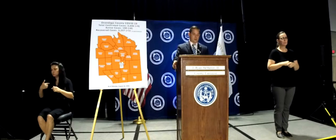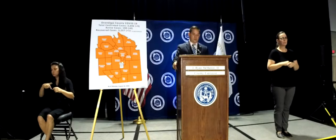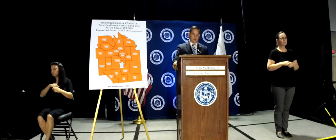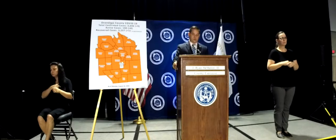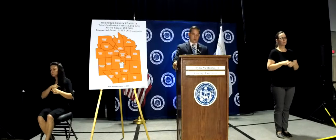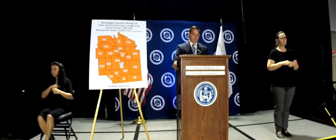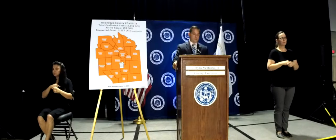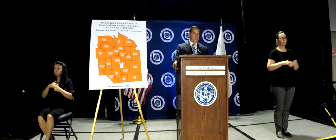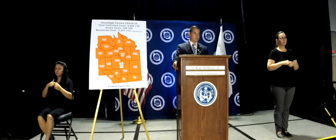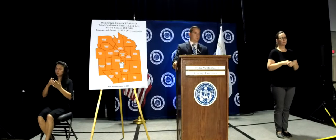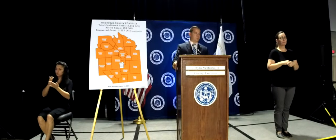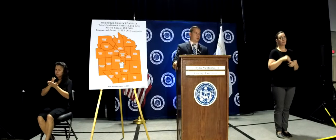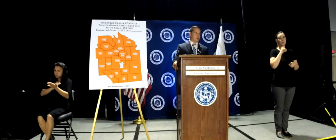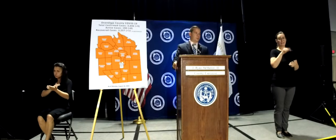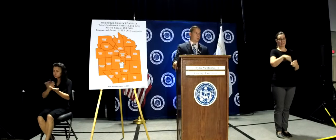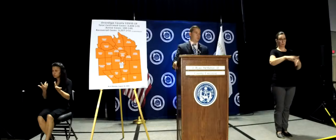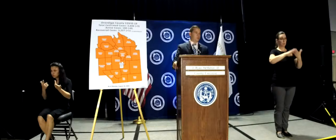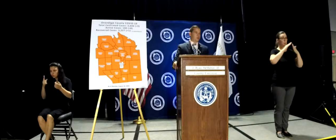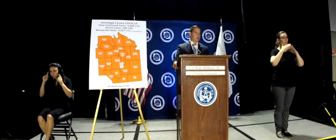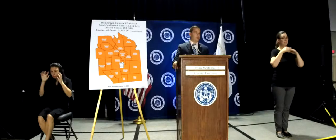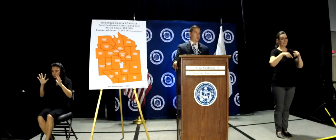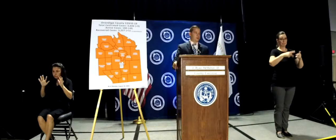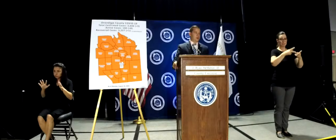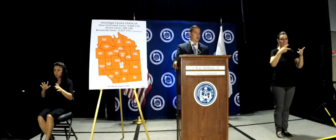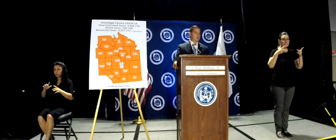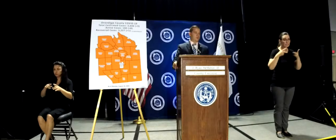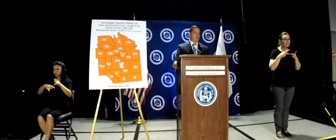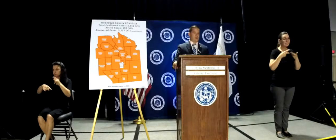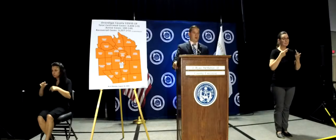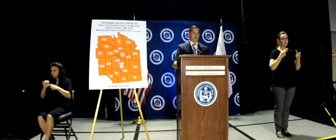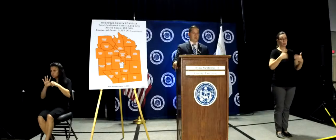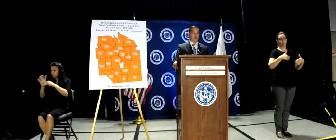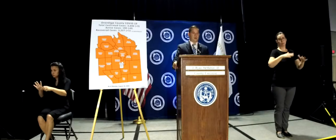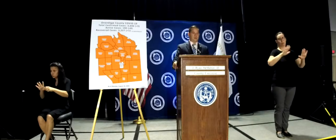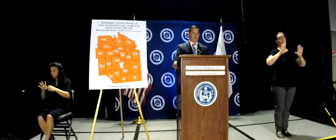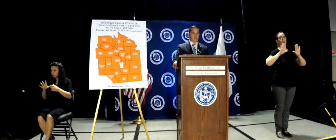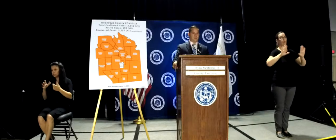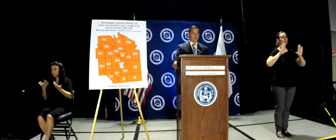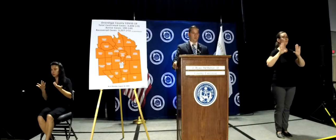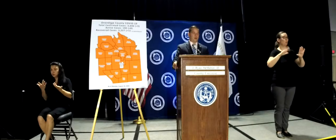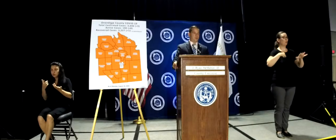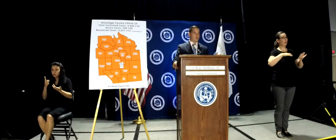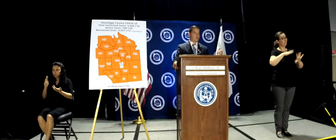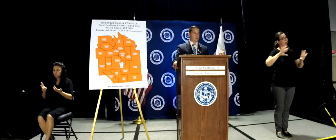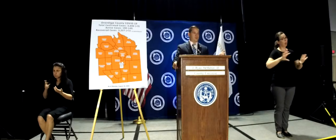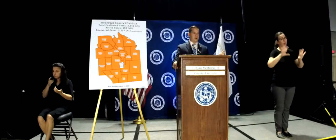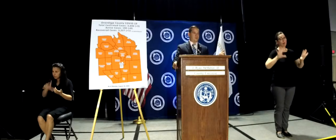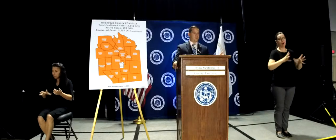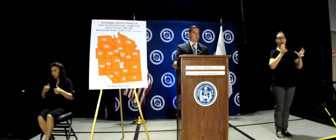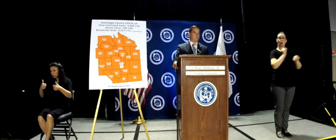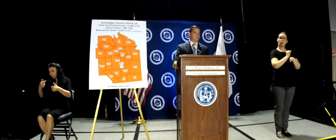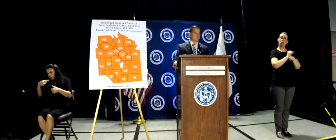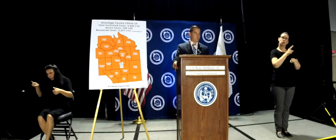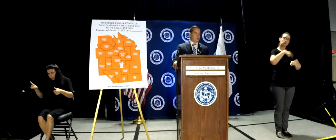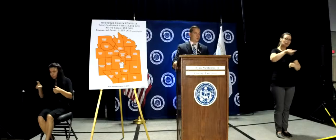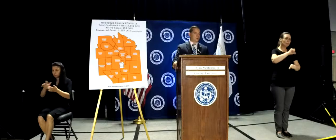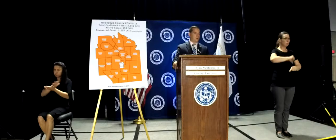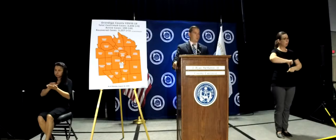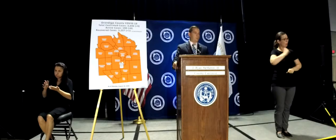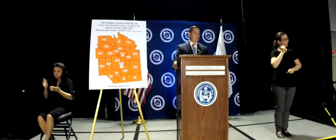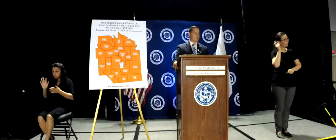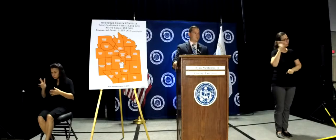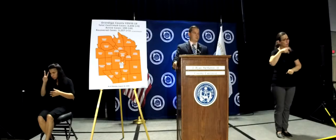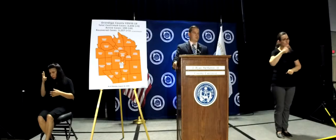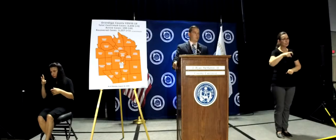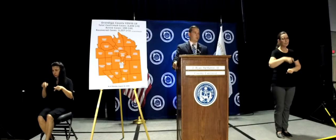the community's in a great position. We've really, so far, we've weathered the storm of travel. We took a